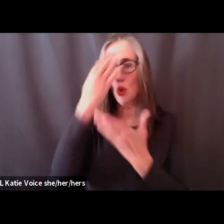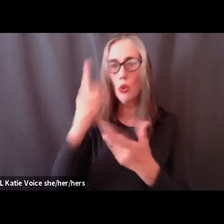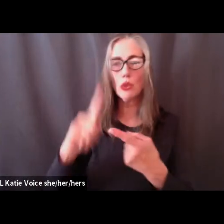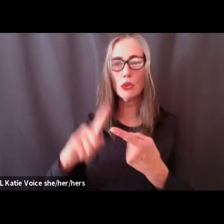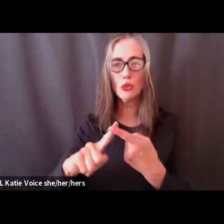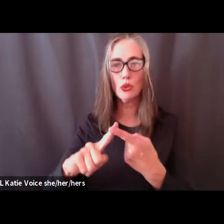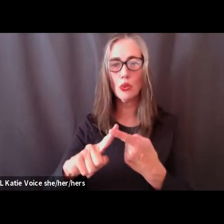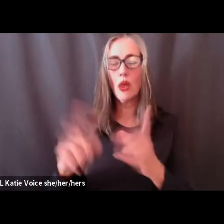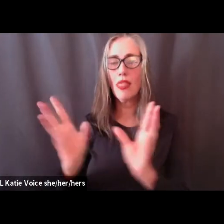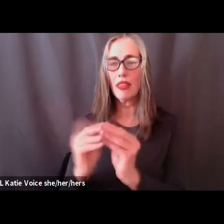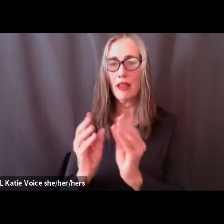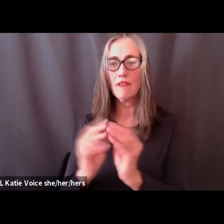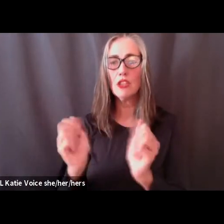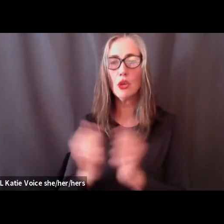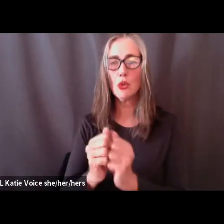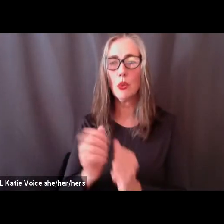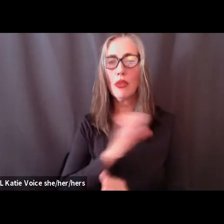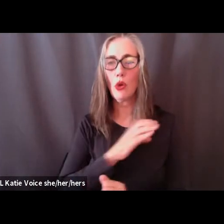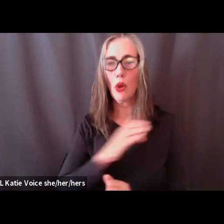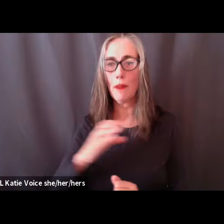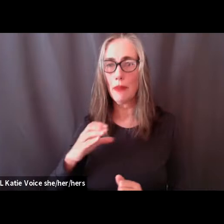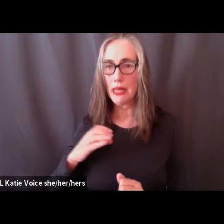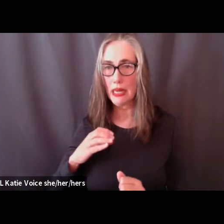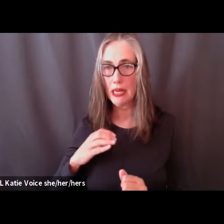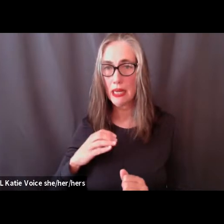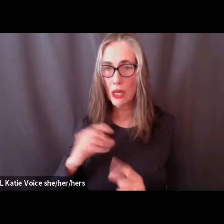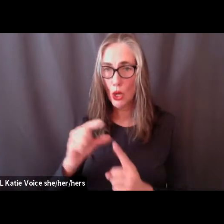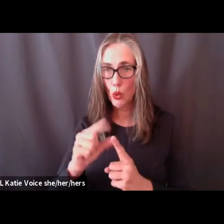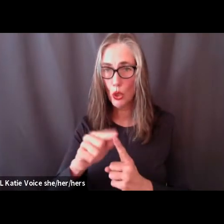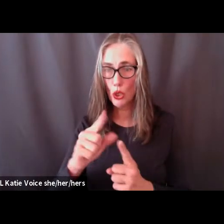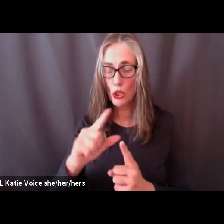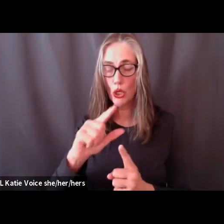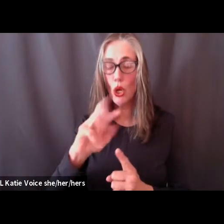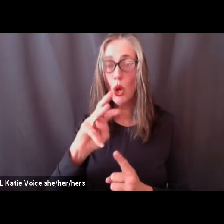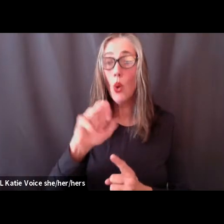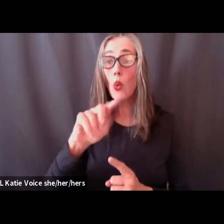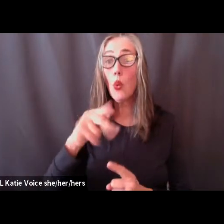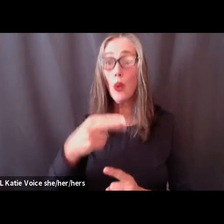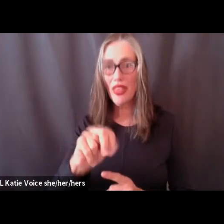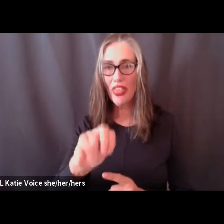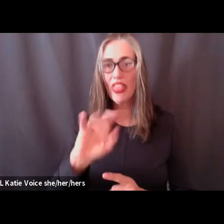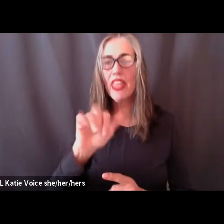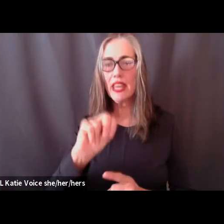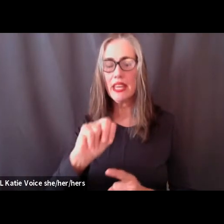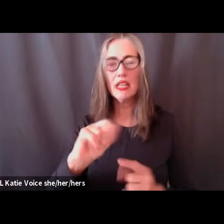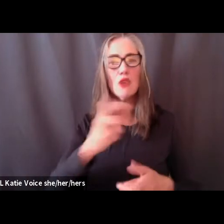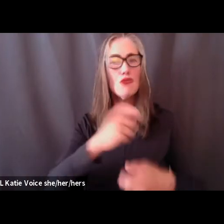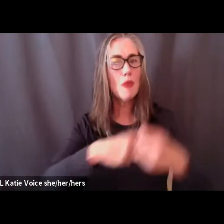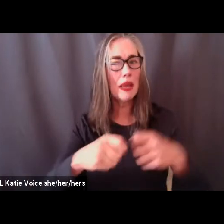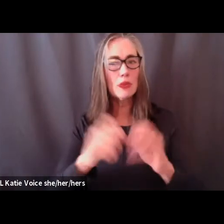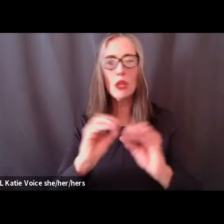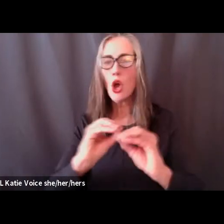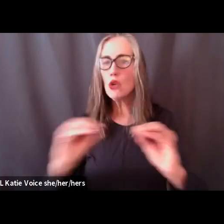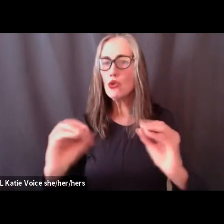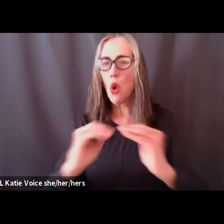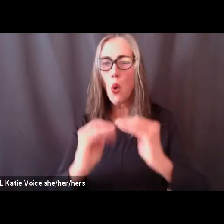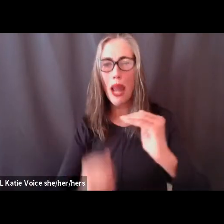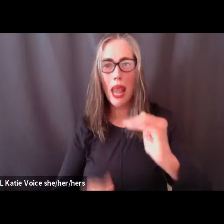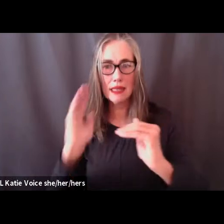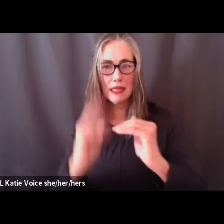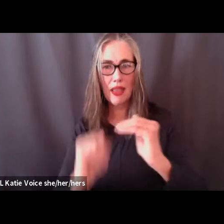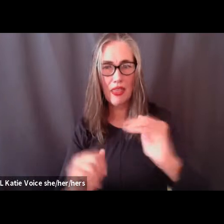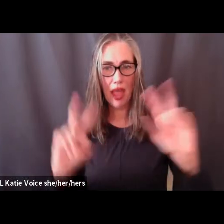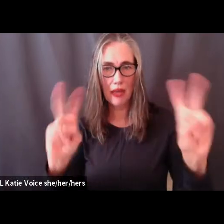Again, we are striking the word within, replacing it with no less than. So it should read no less than 45